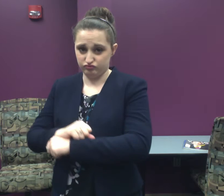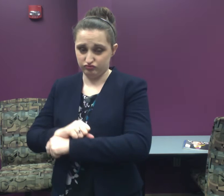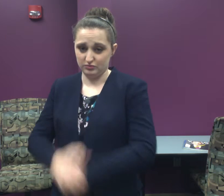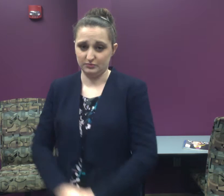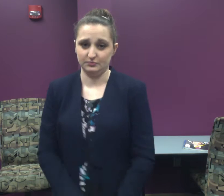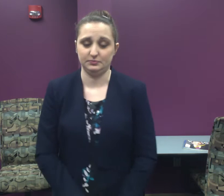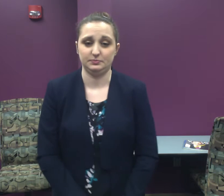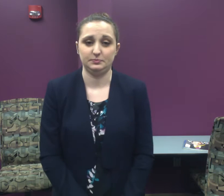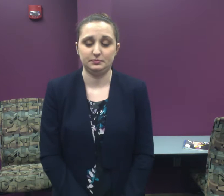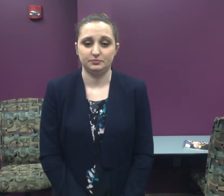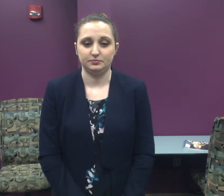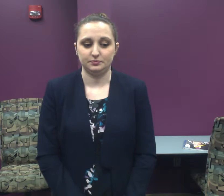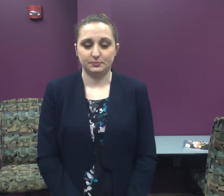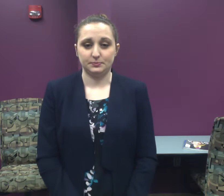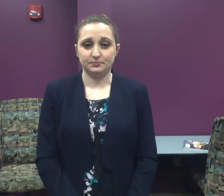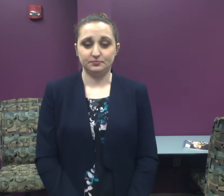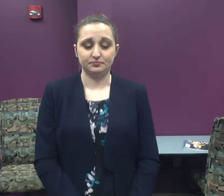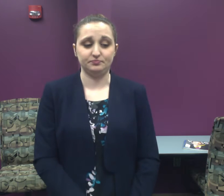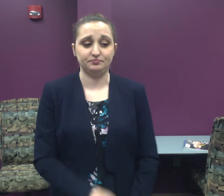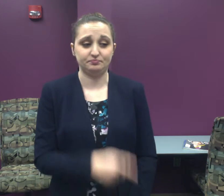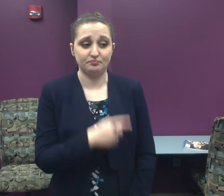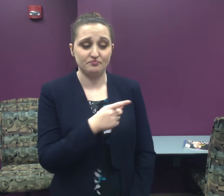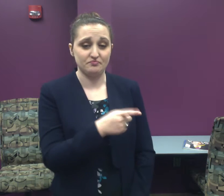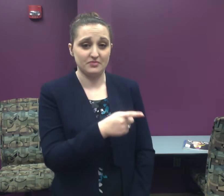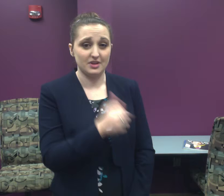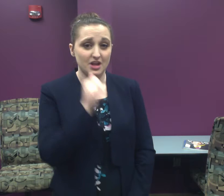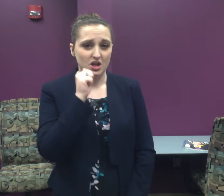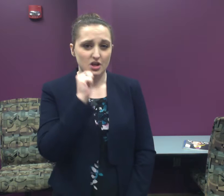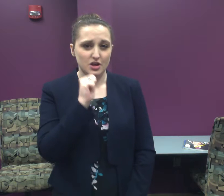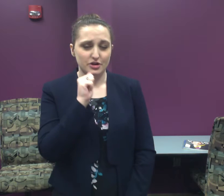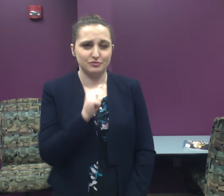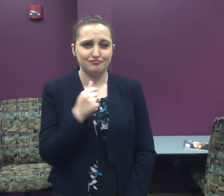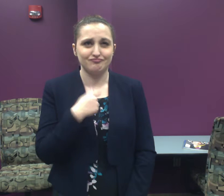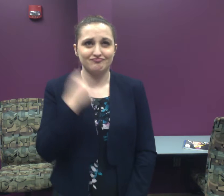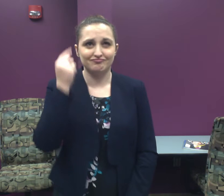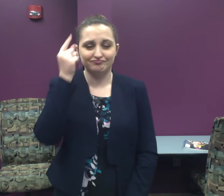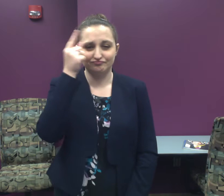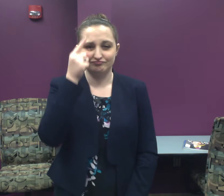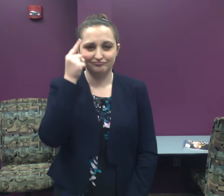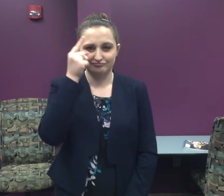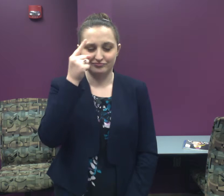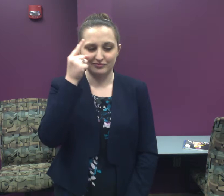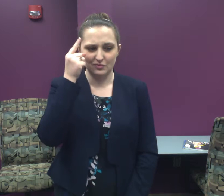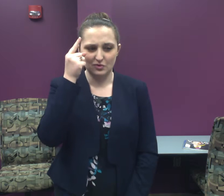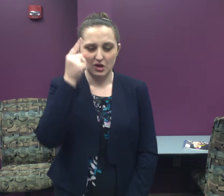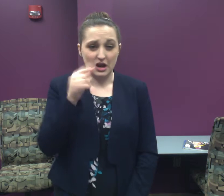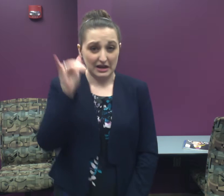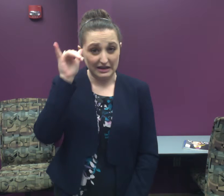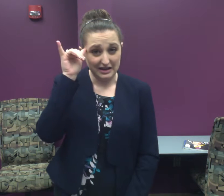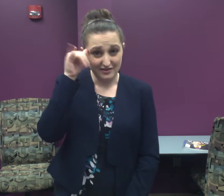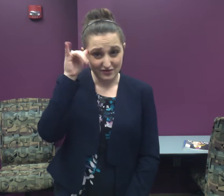So, I'm wondering, for like the cattle, what percentage of all the Soviets' cattle were destroyed? Okay, as far